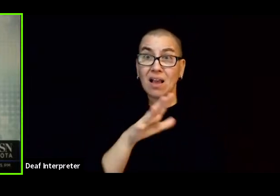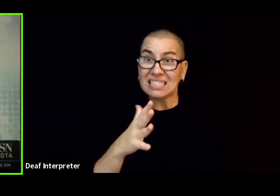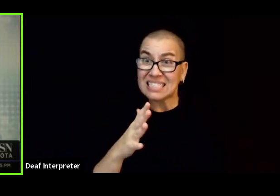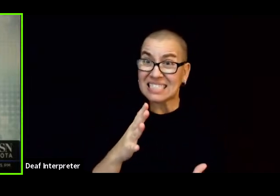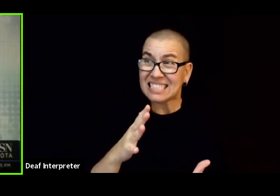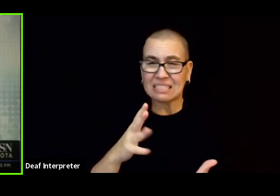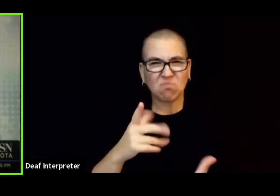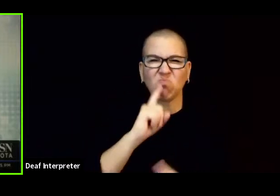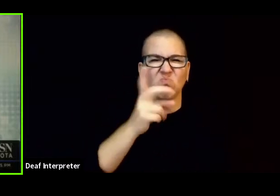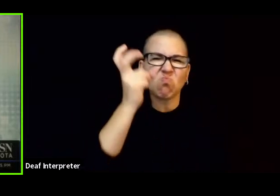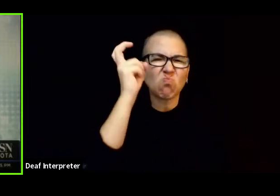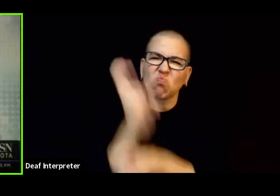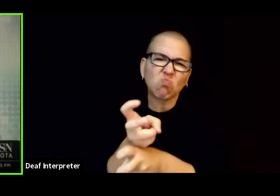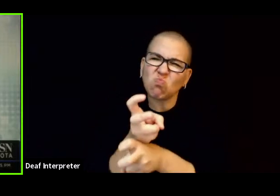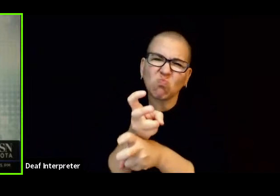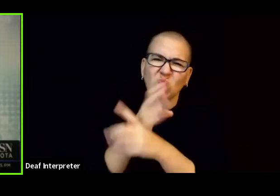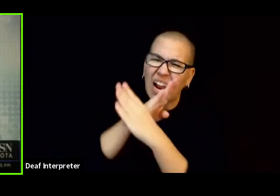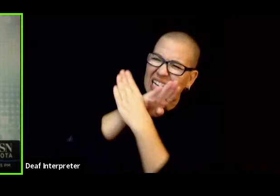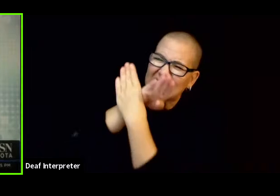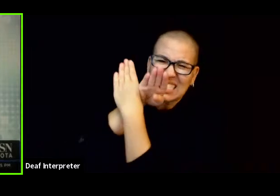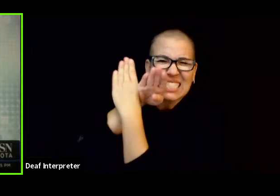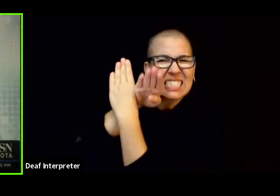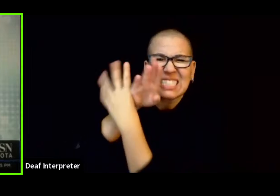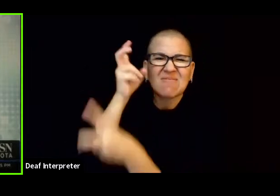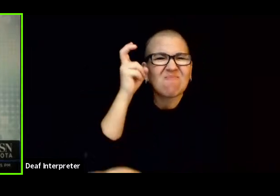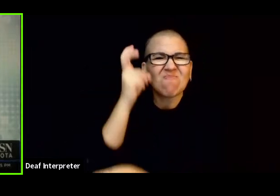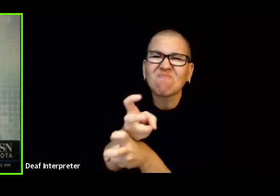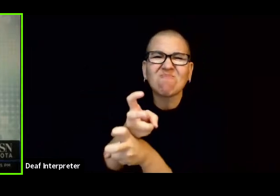communities surrounding them. All too often, the